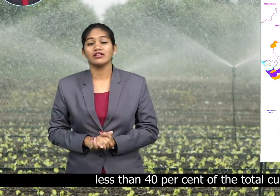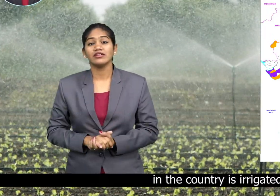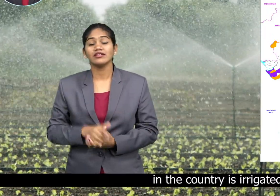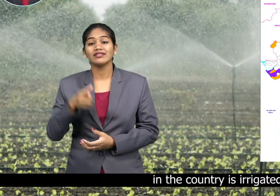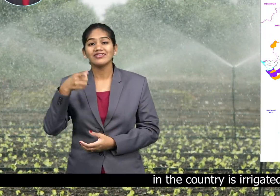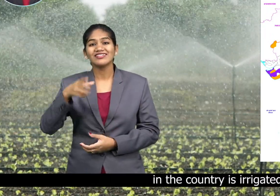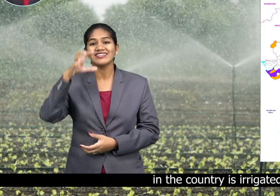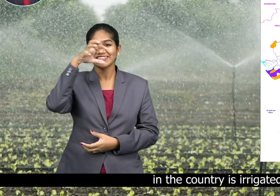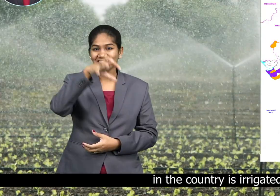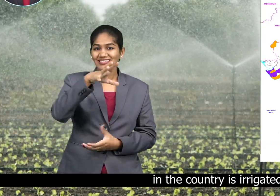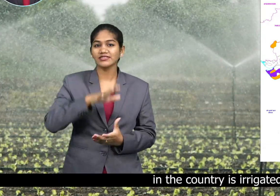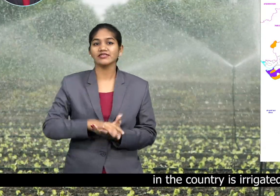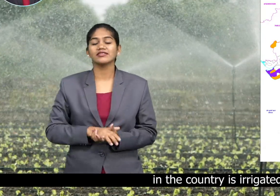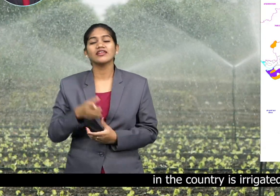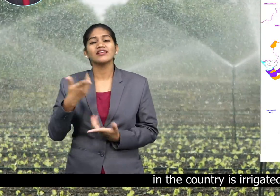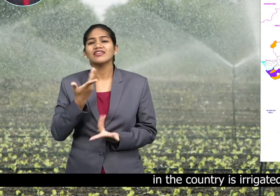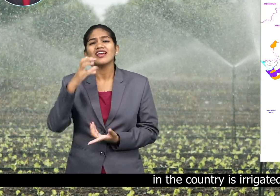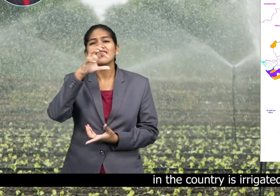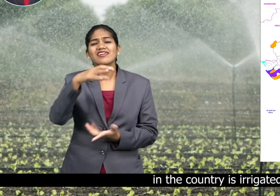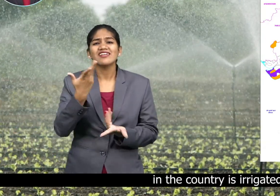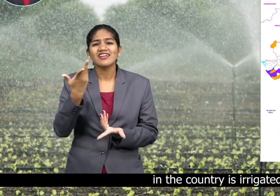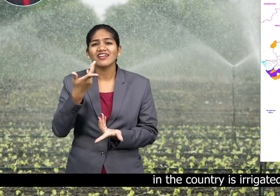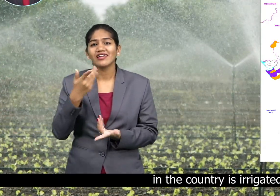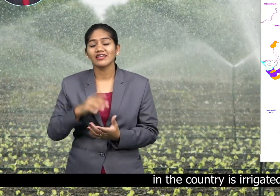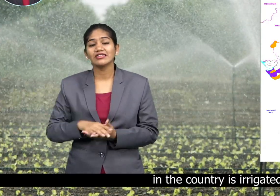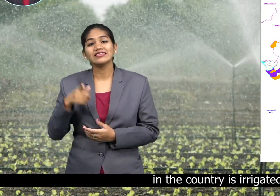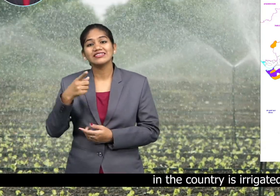in the country is irrigated.